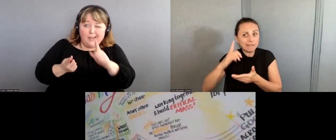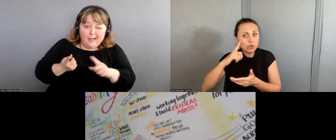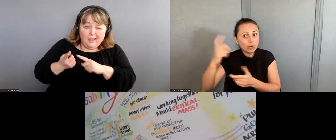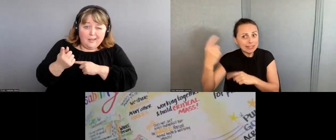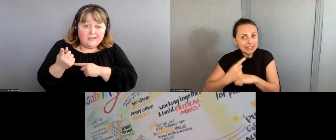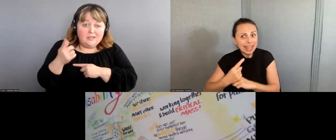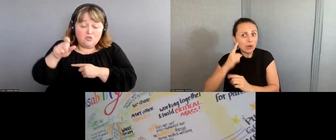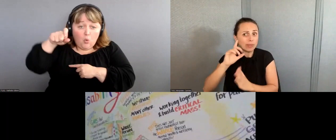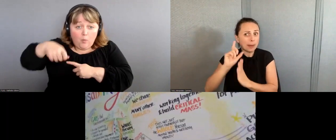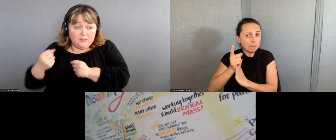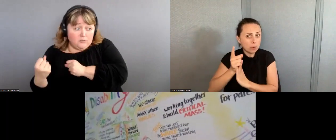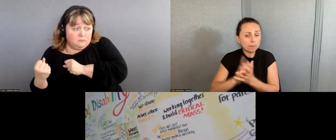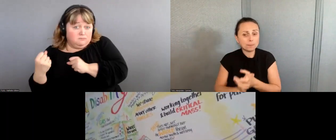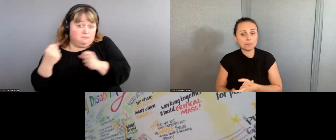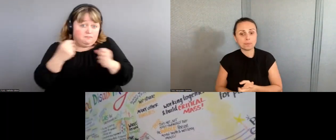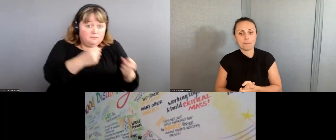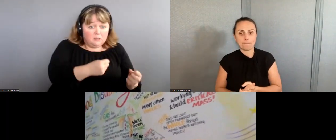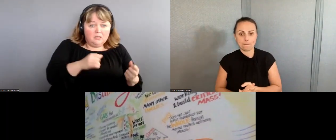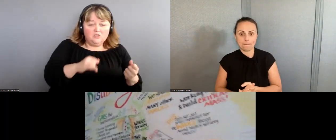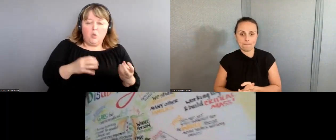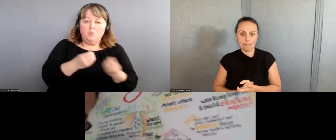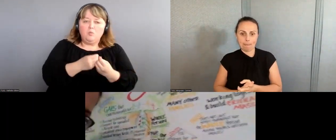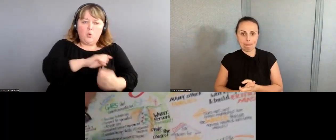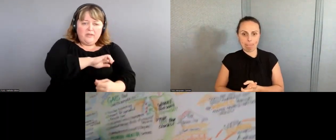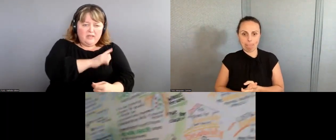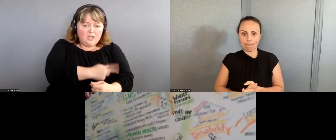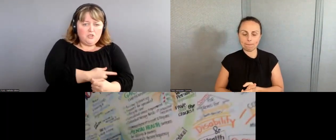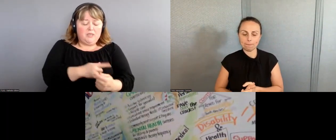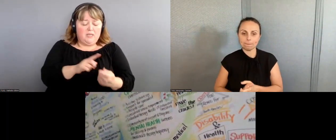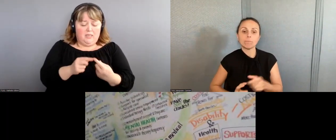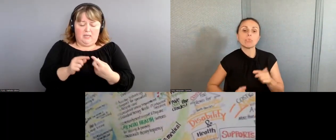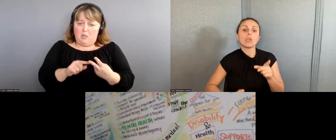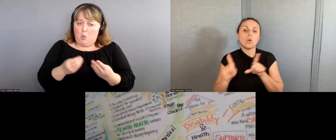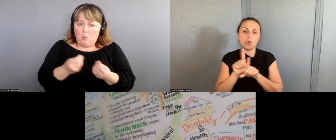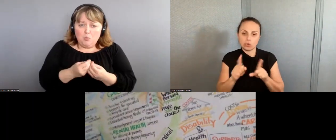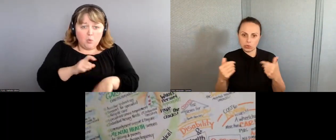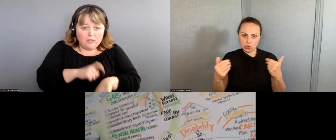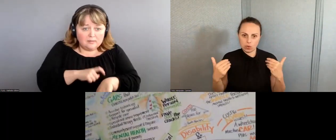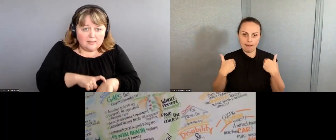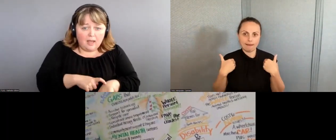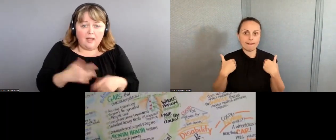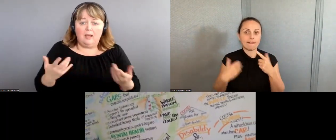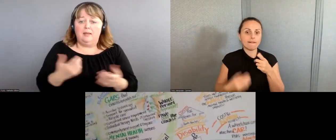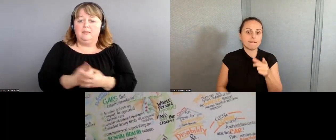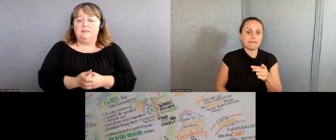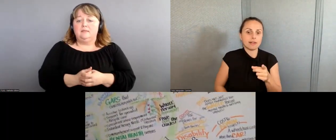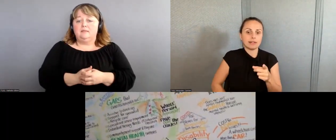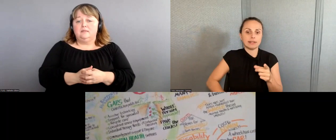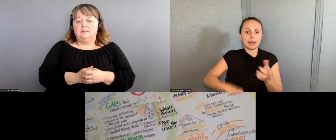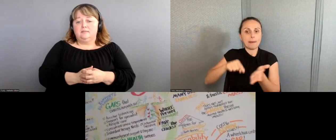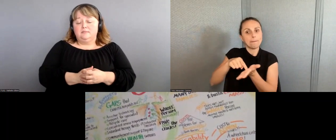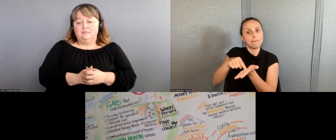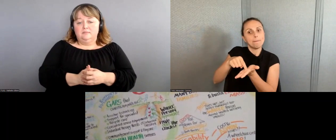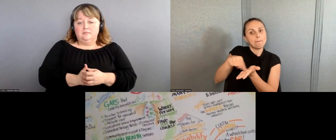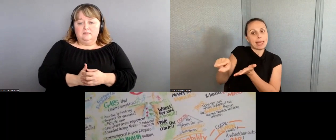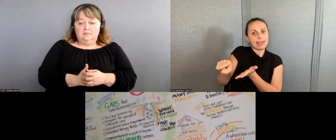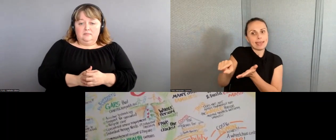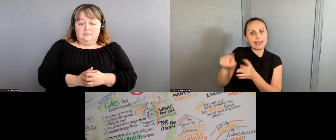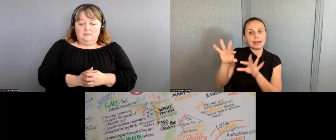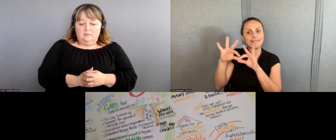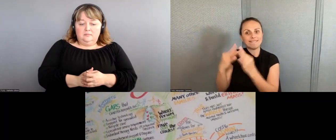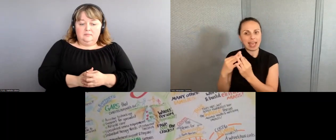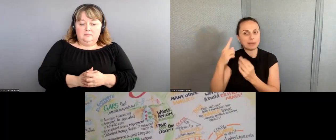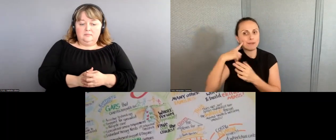in a moment. And we have here just like the paid family